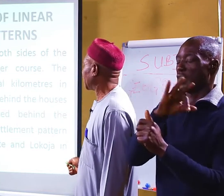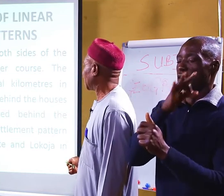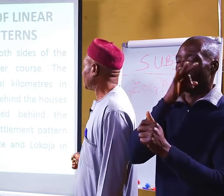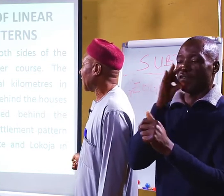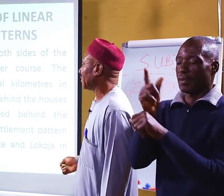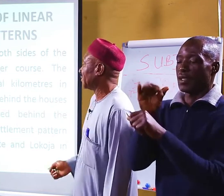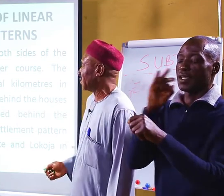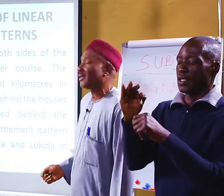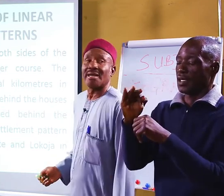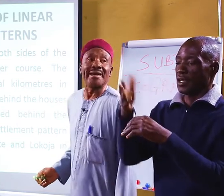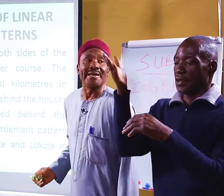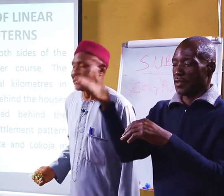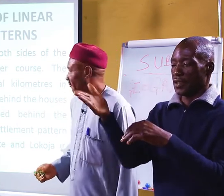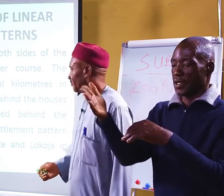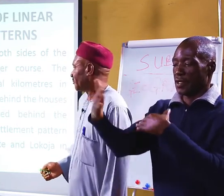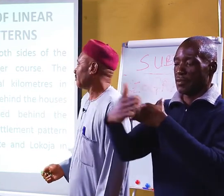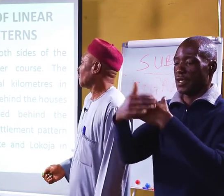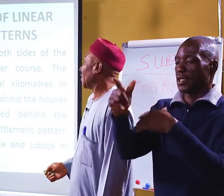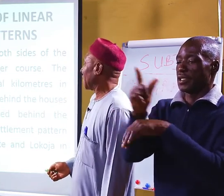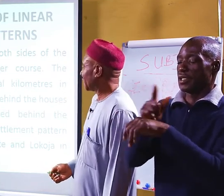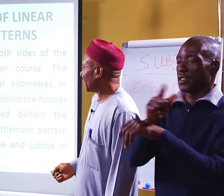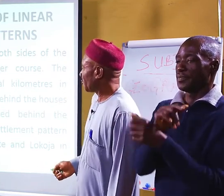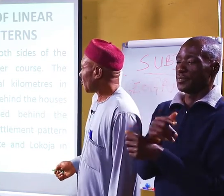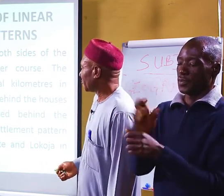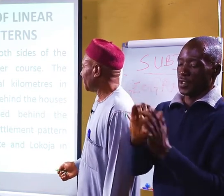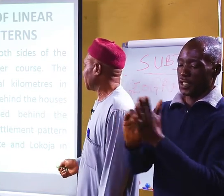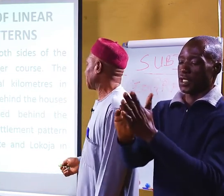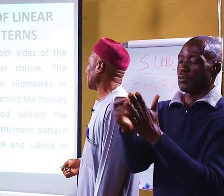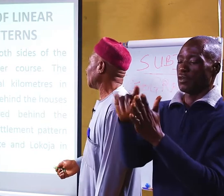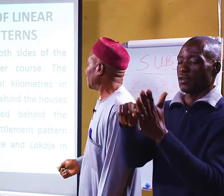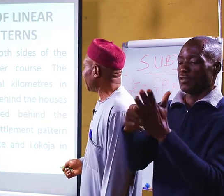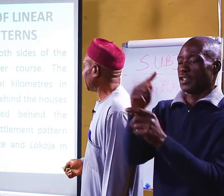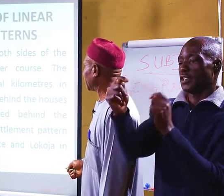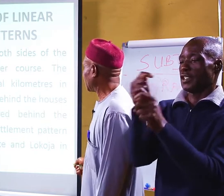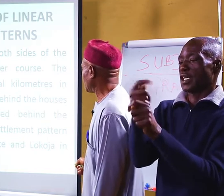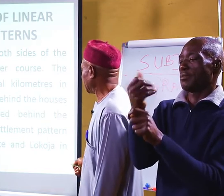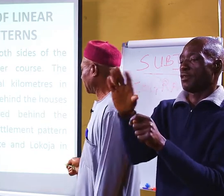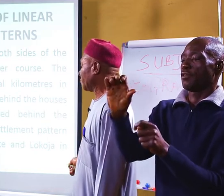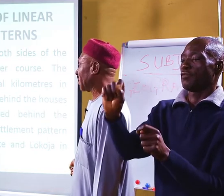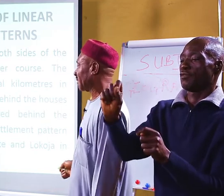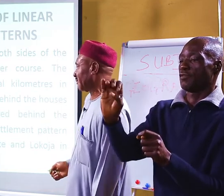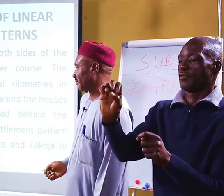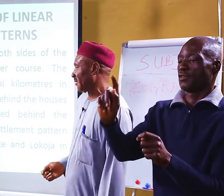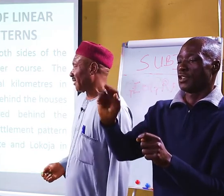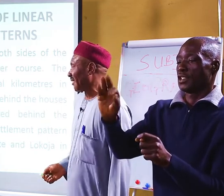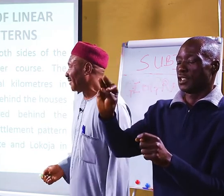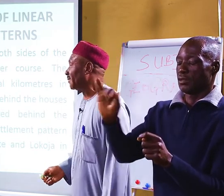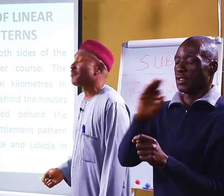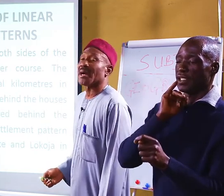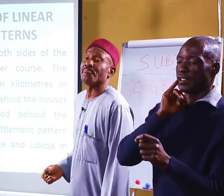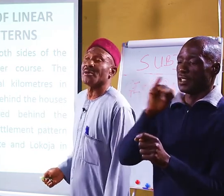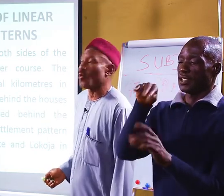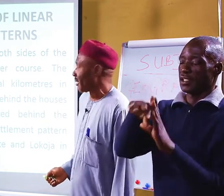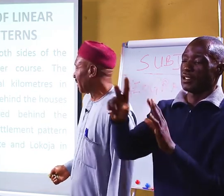are located behind the garden. Example of this kind of linear settlement pattern